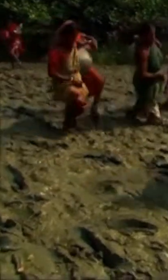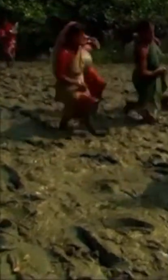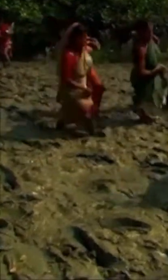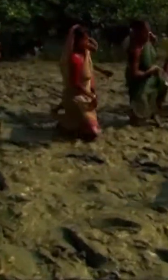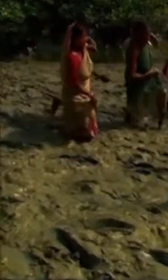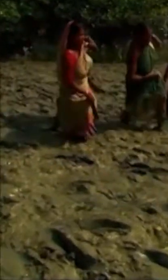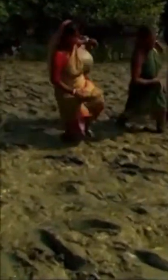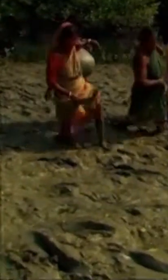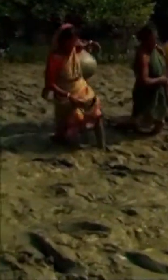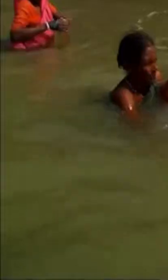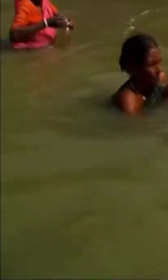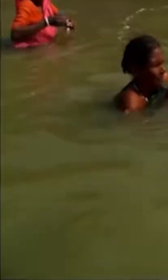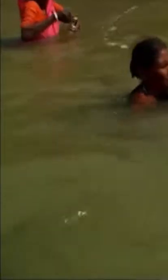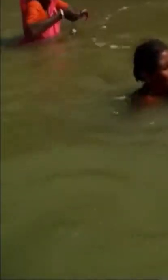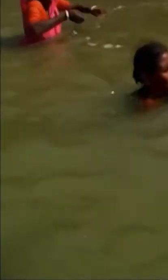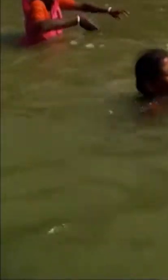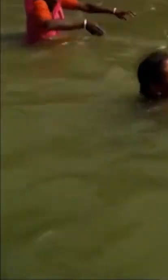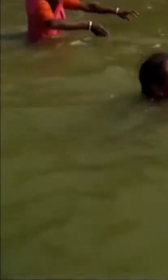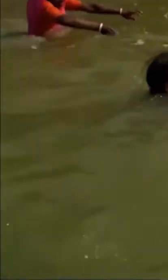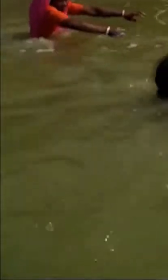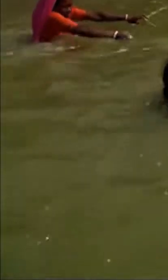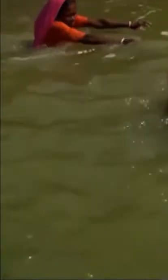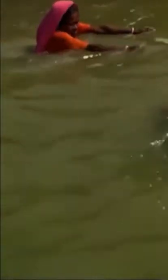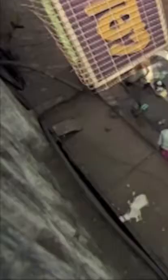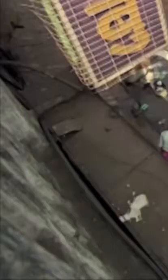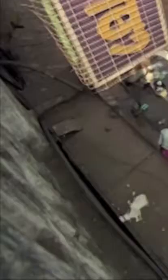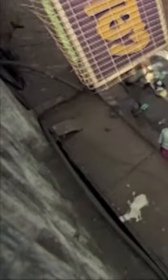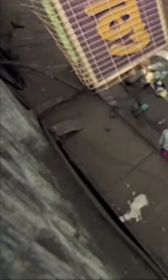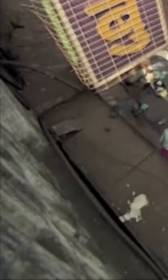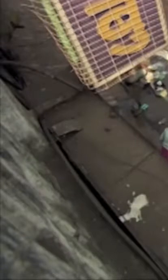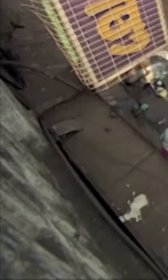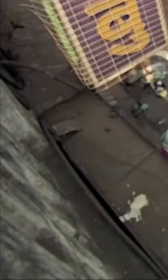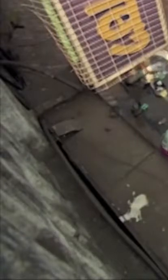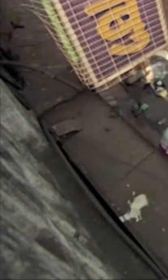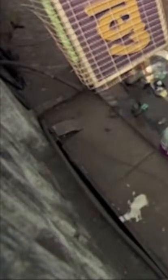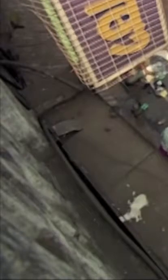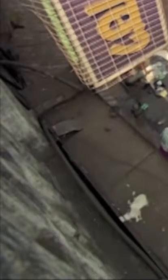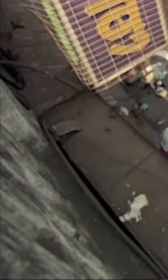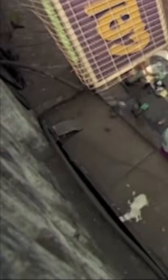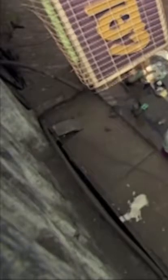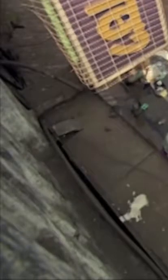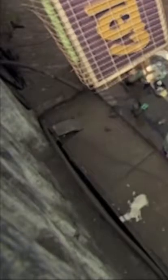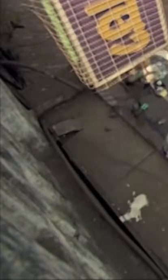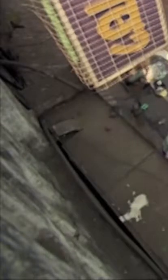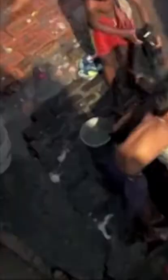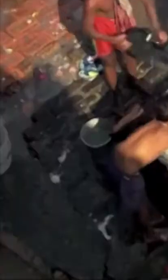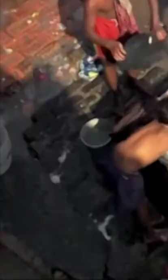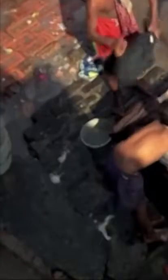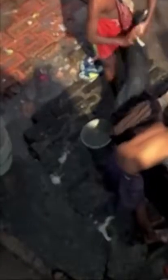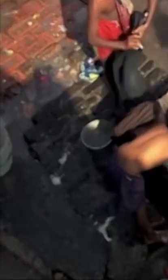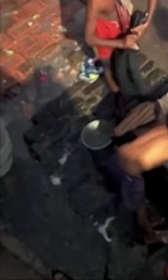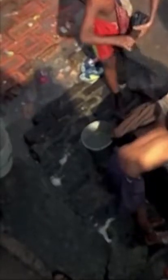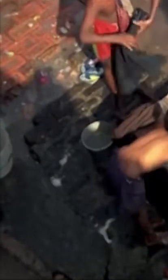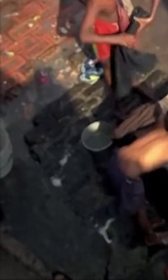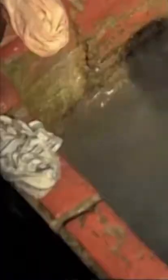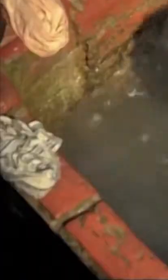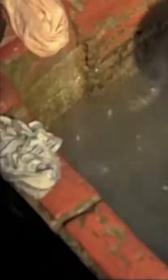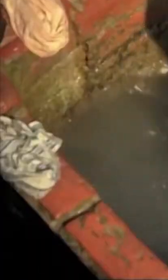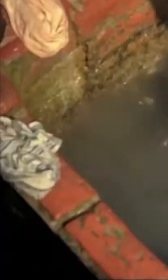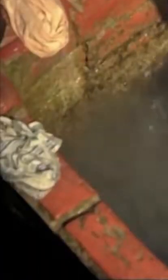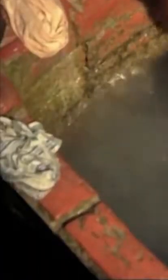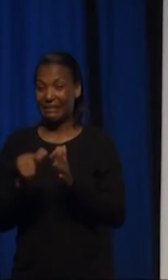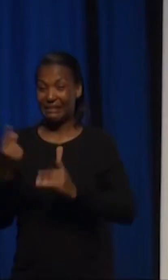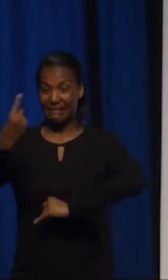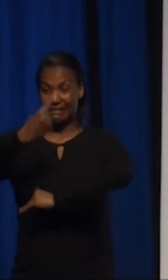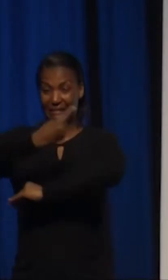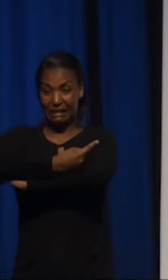to essential water and sanitation services. On this important